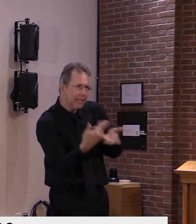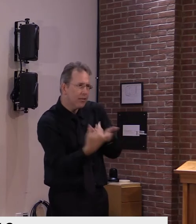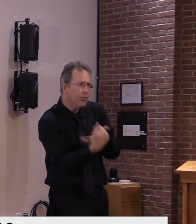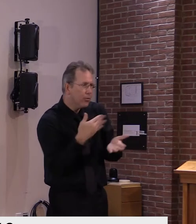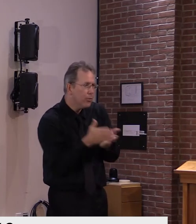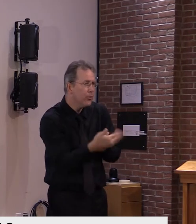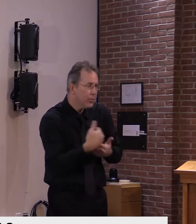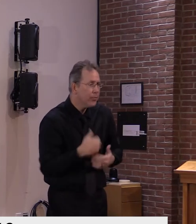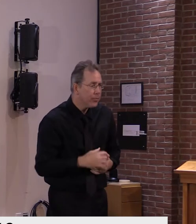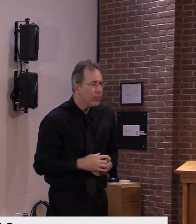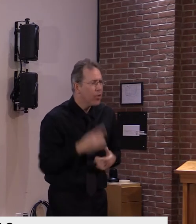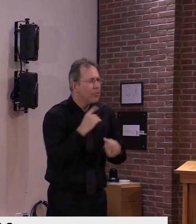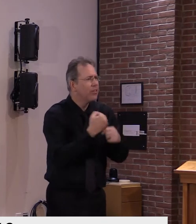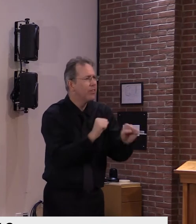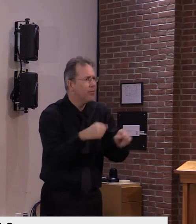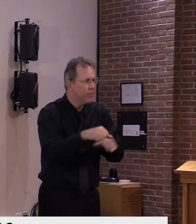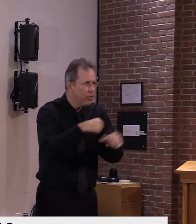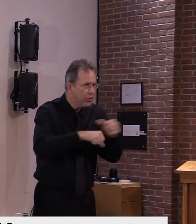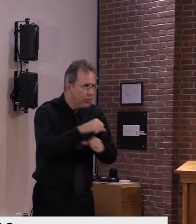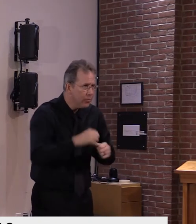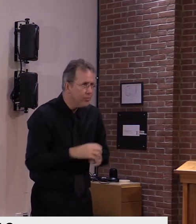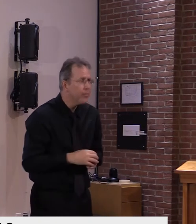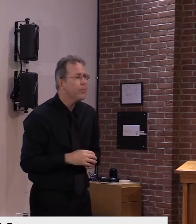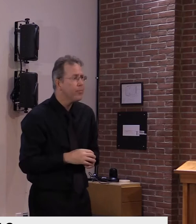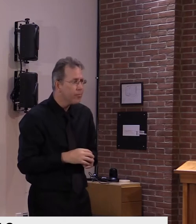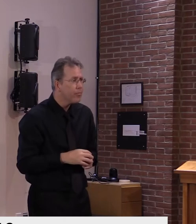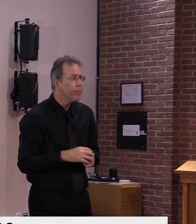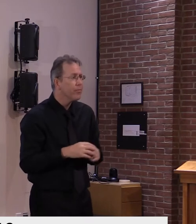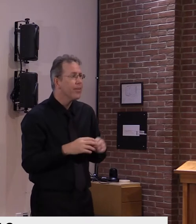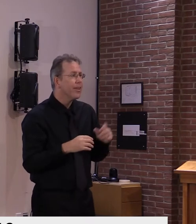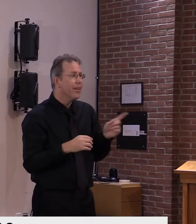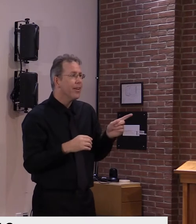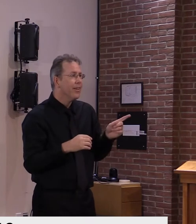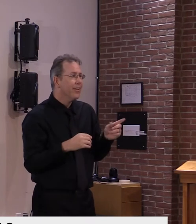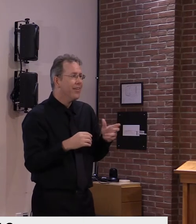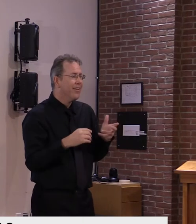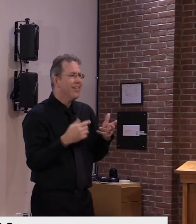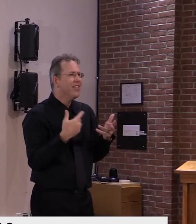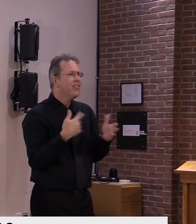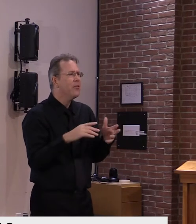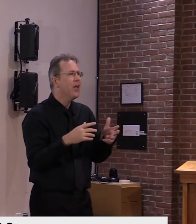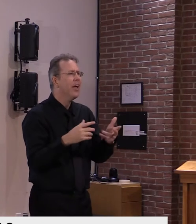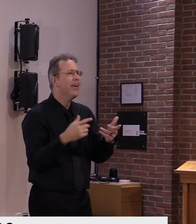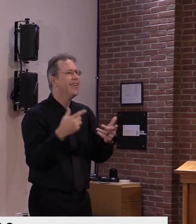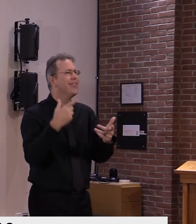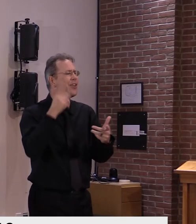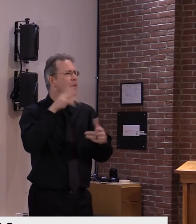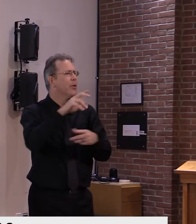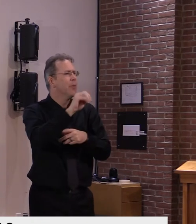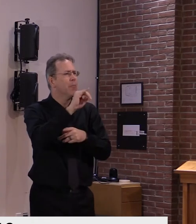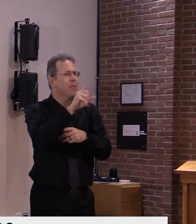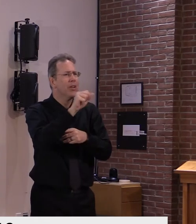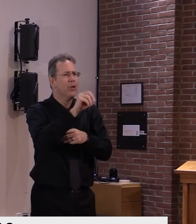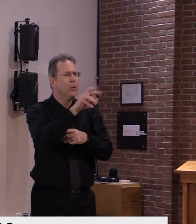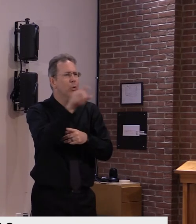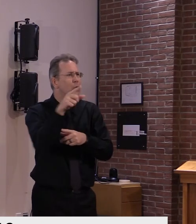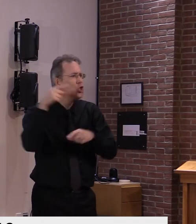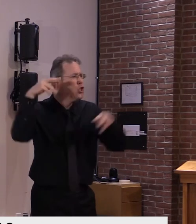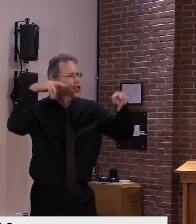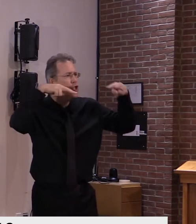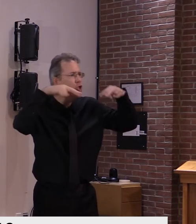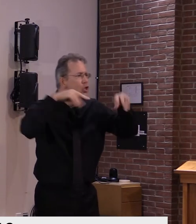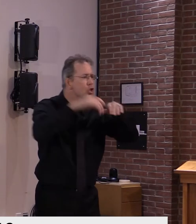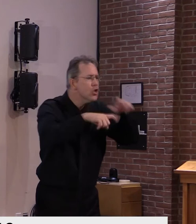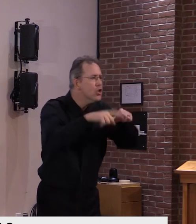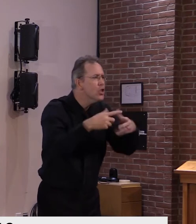saw some of the media coverage, there were some superintendents who were looking for more specificity and additional tools and guidance from the